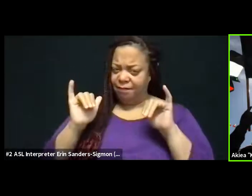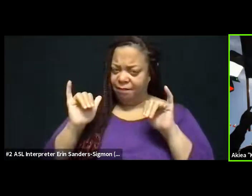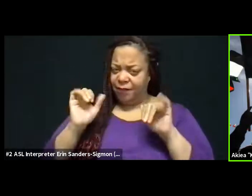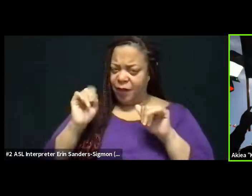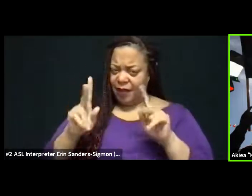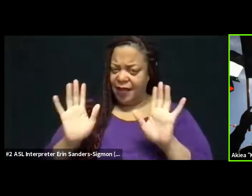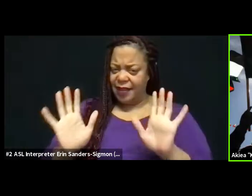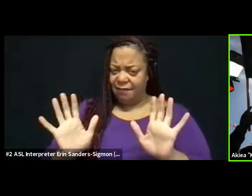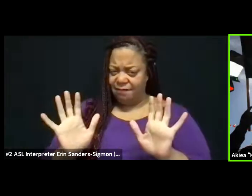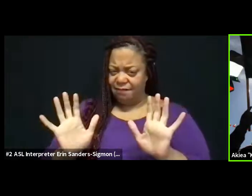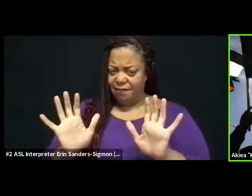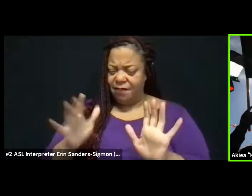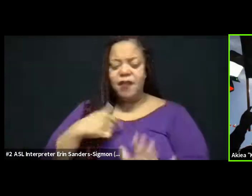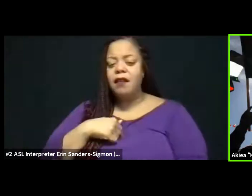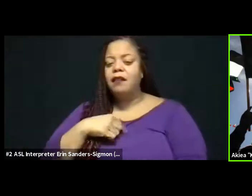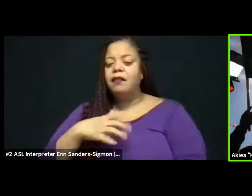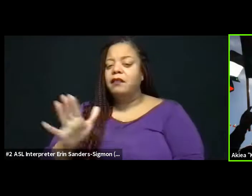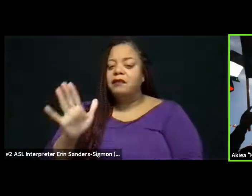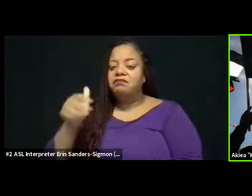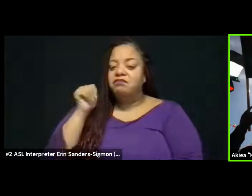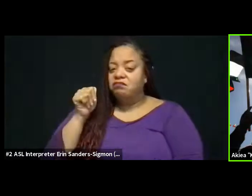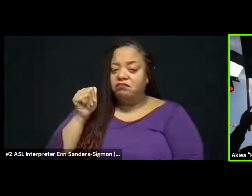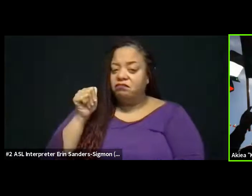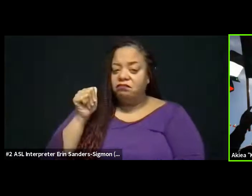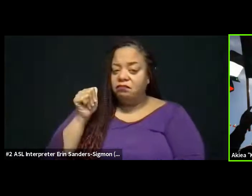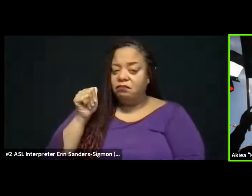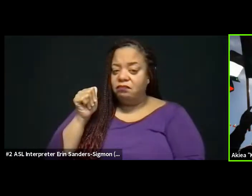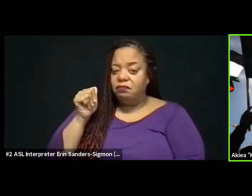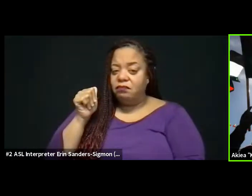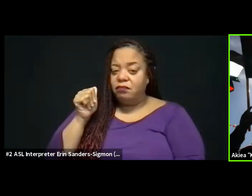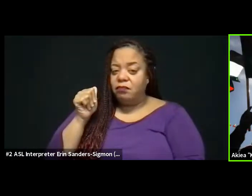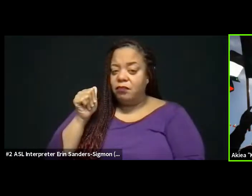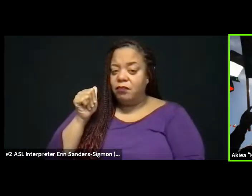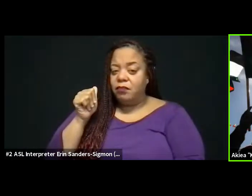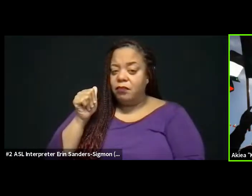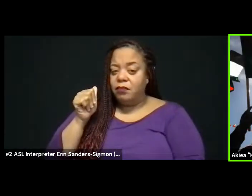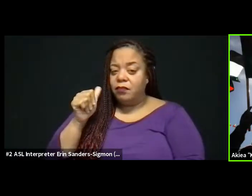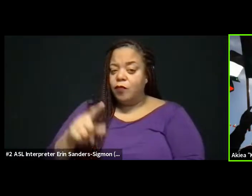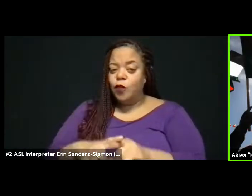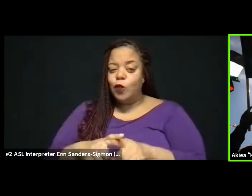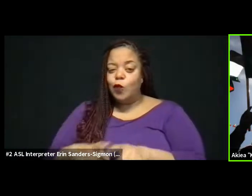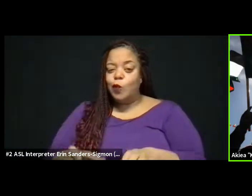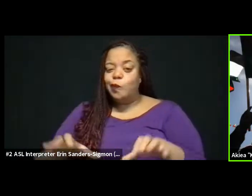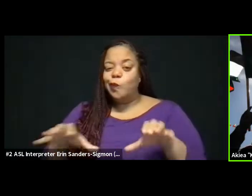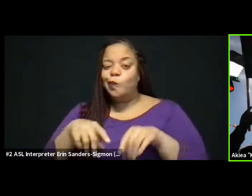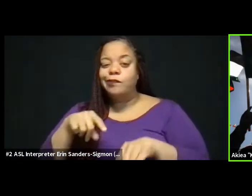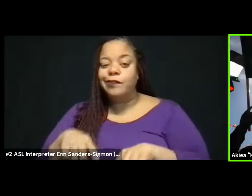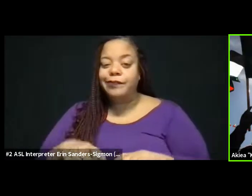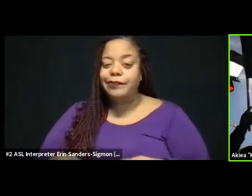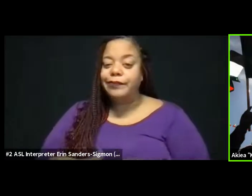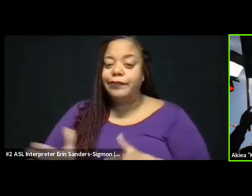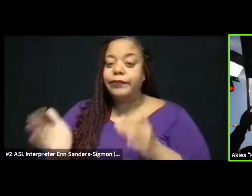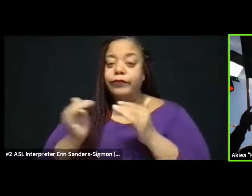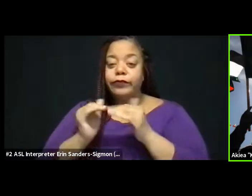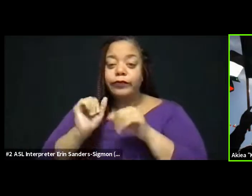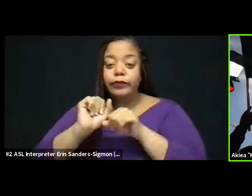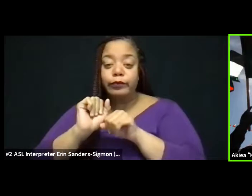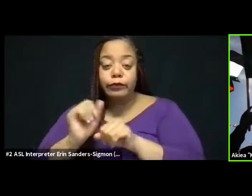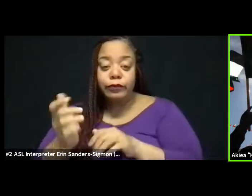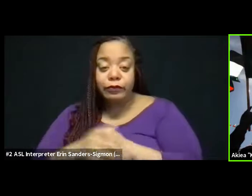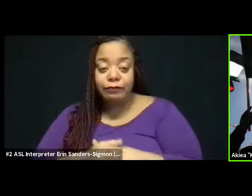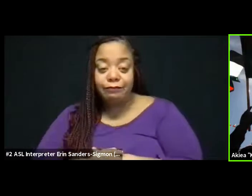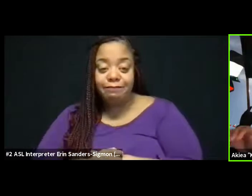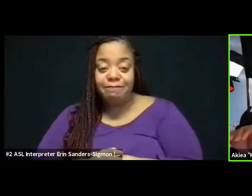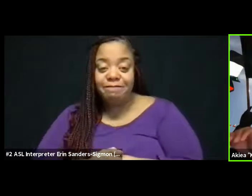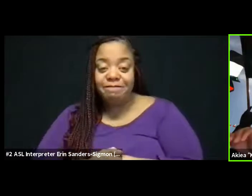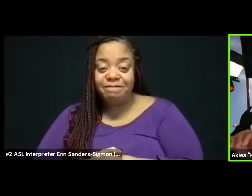to kind of do this kind of justification work that the state wants me to do. Simply because I said, you know